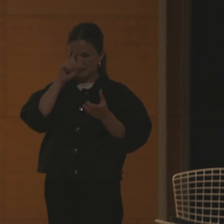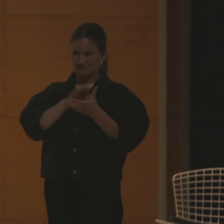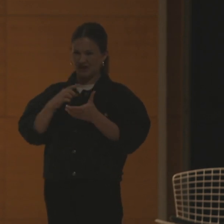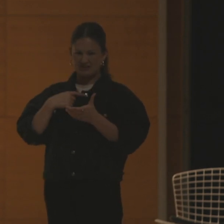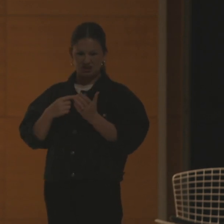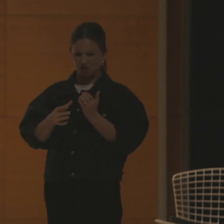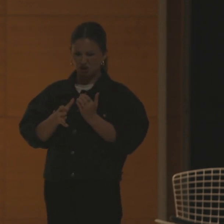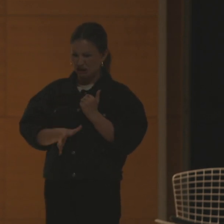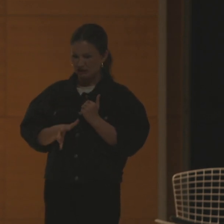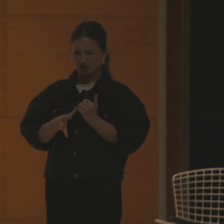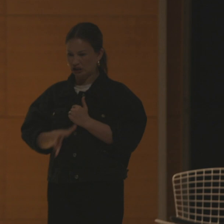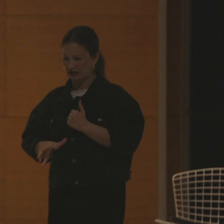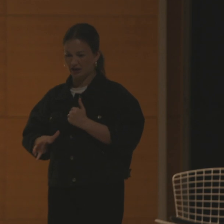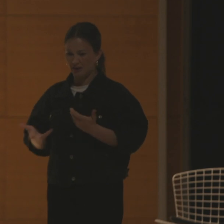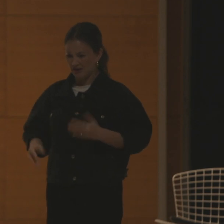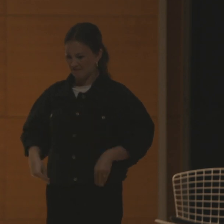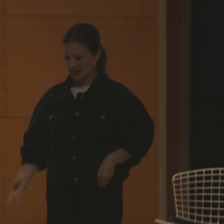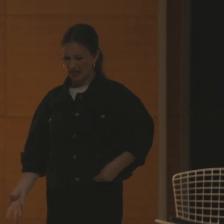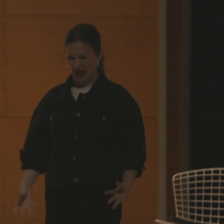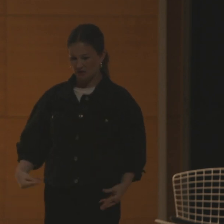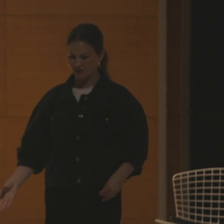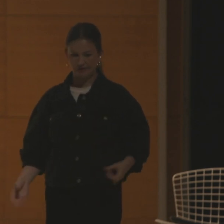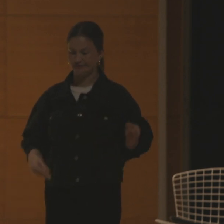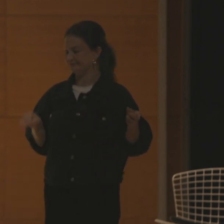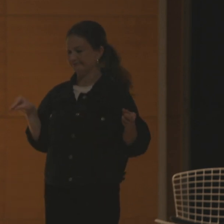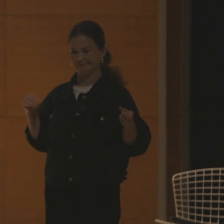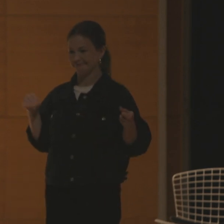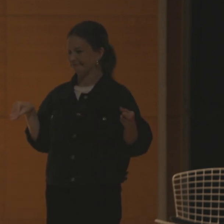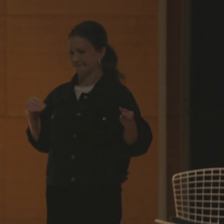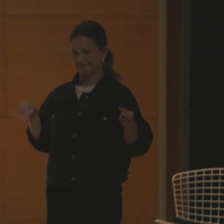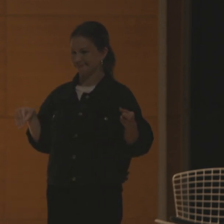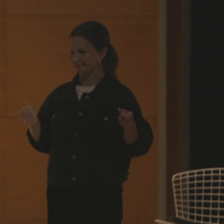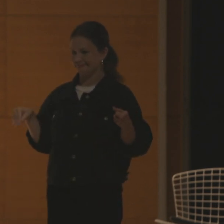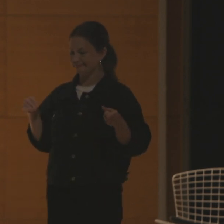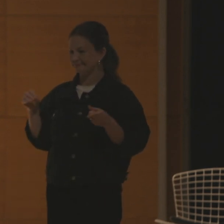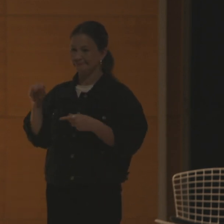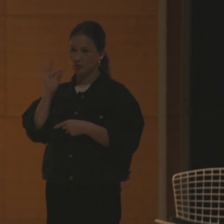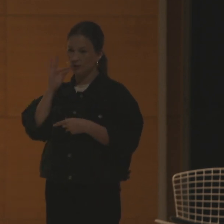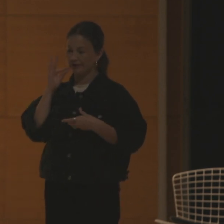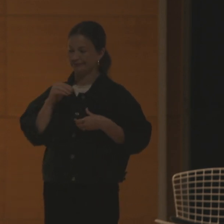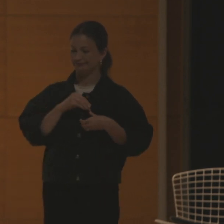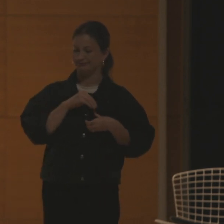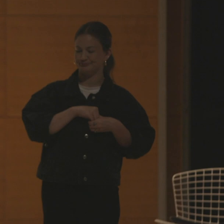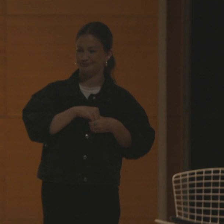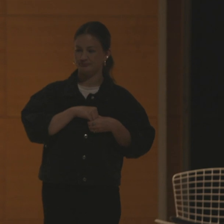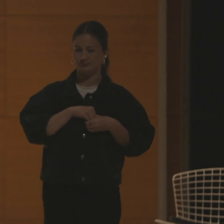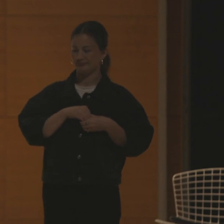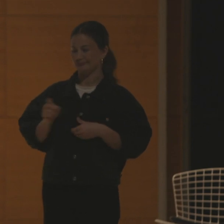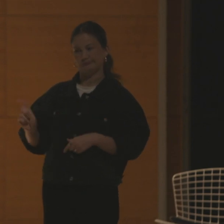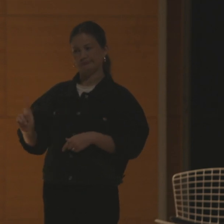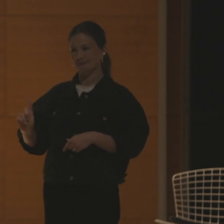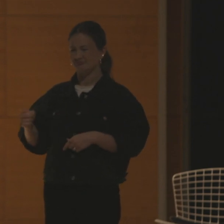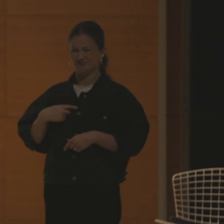it must have fell out on the walk over here. He shook his head, took the weed out of the baggie, and put it back into his mason jar. I ain't smoking you up, he said. And so